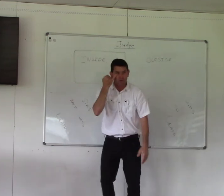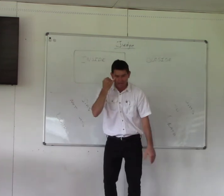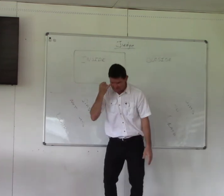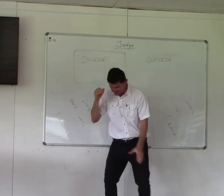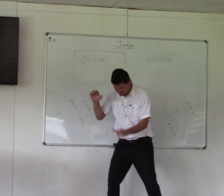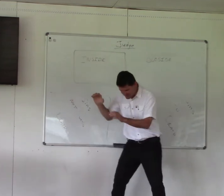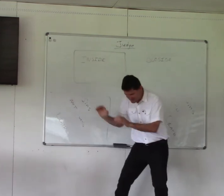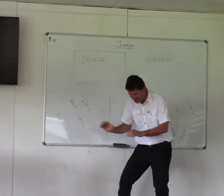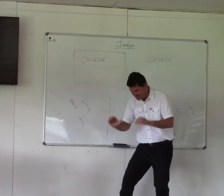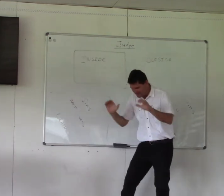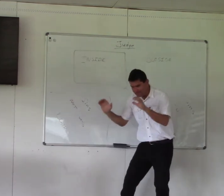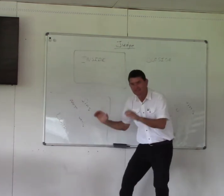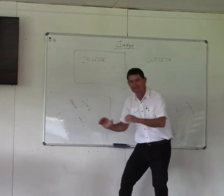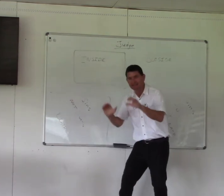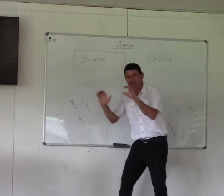Judas, he did.